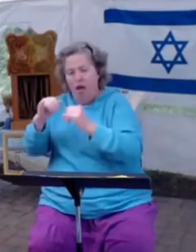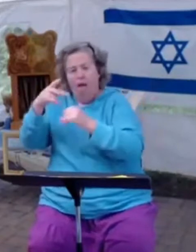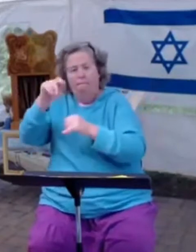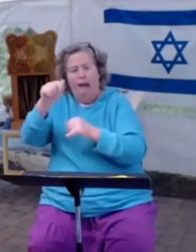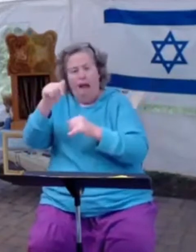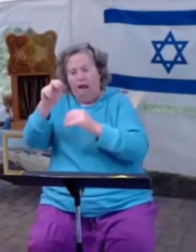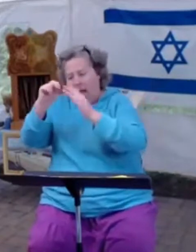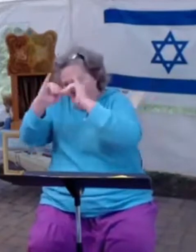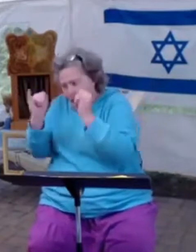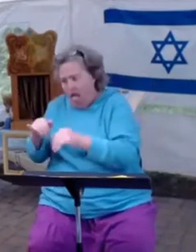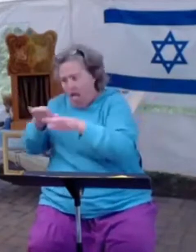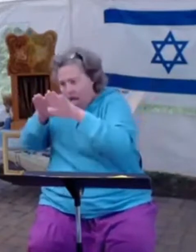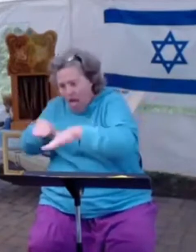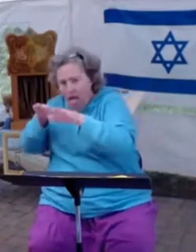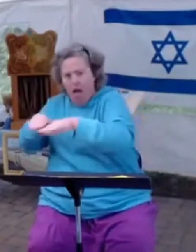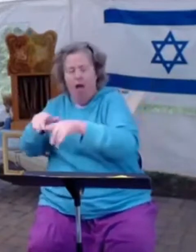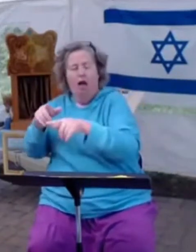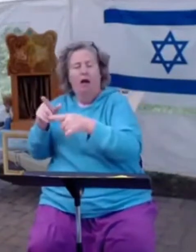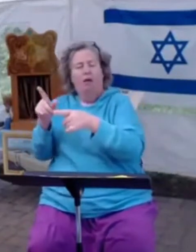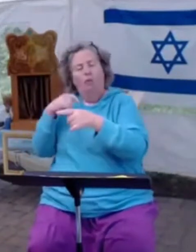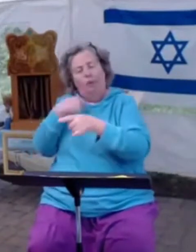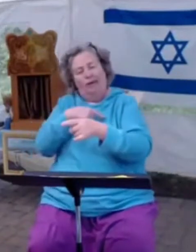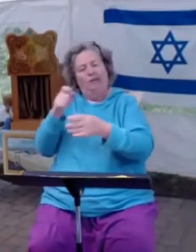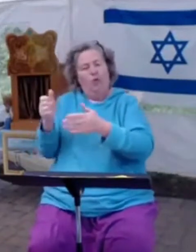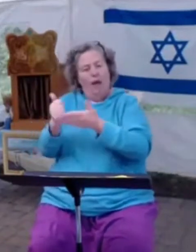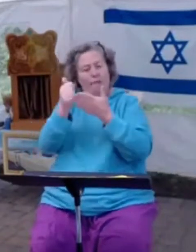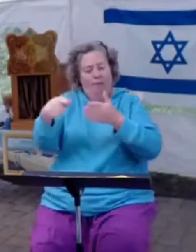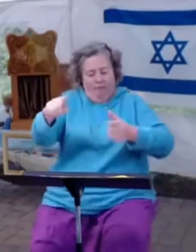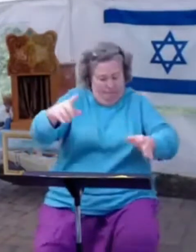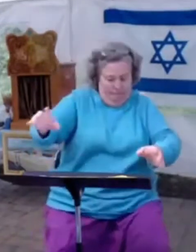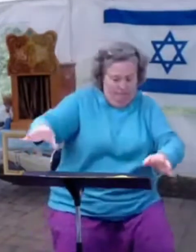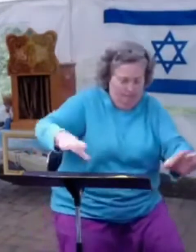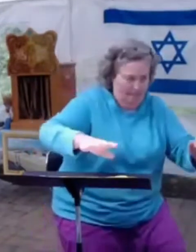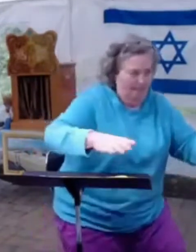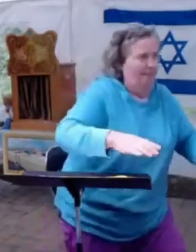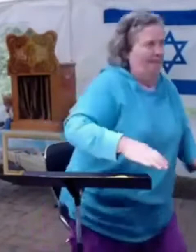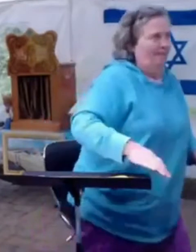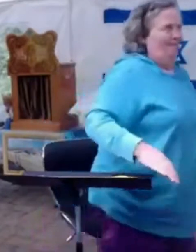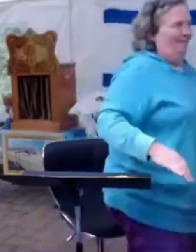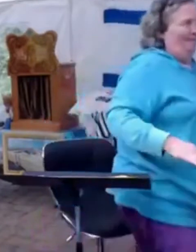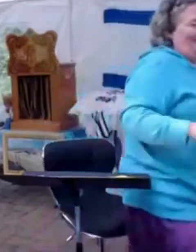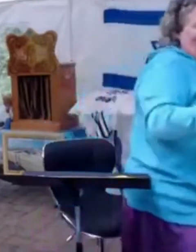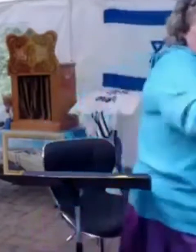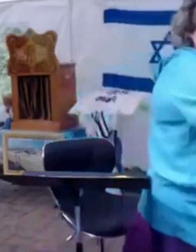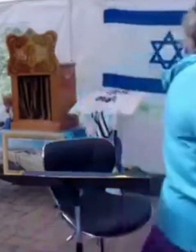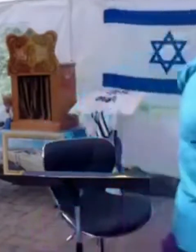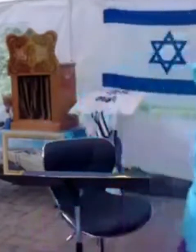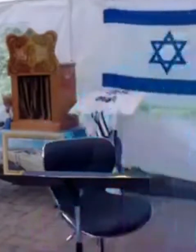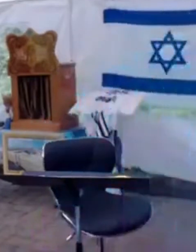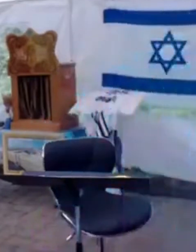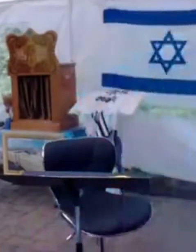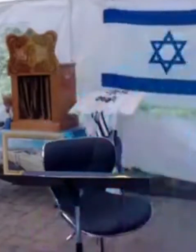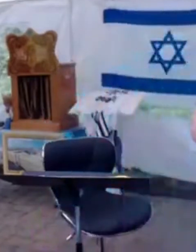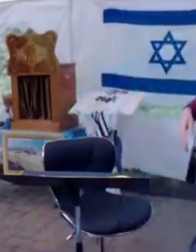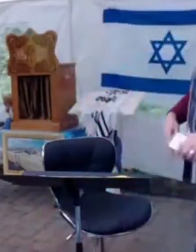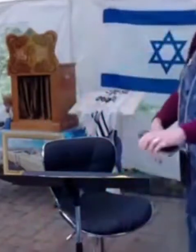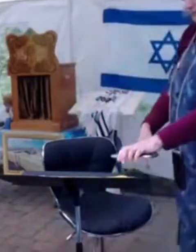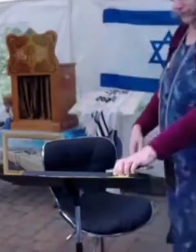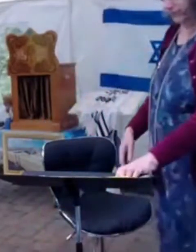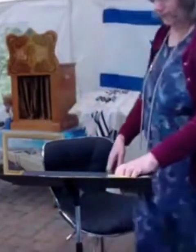bum. And I was looking for the life of the kingdom. That's what I was looking for.